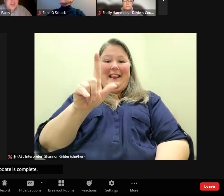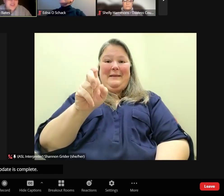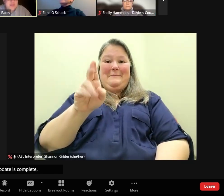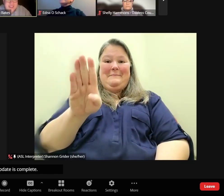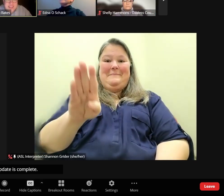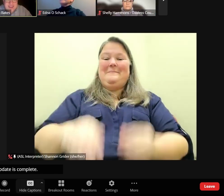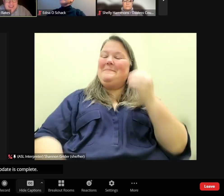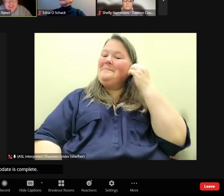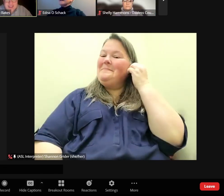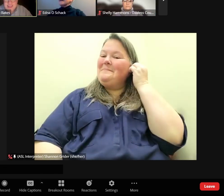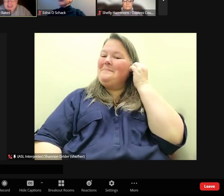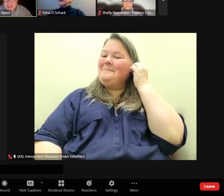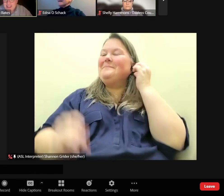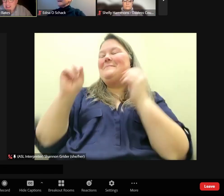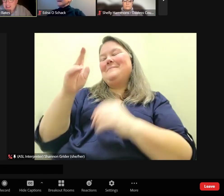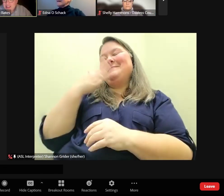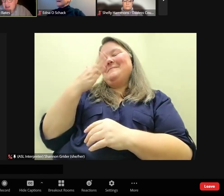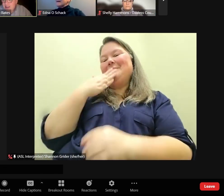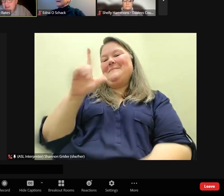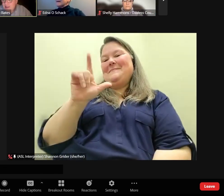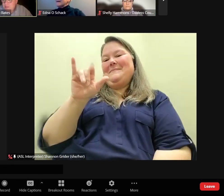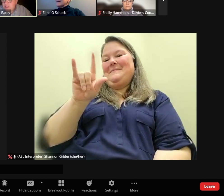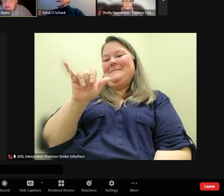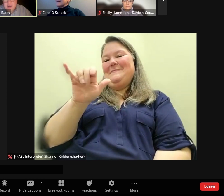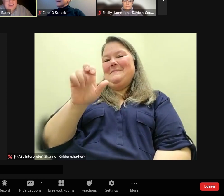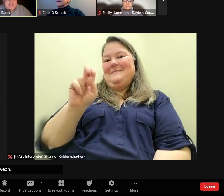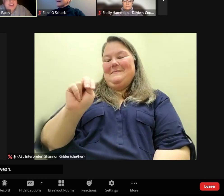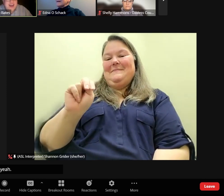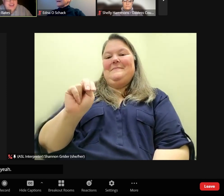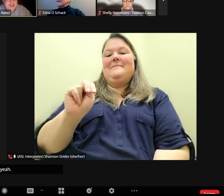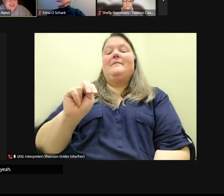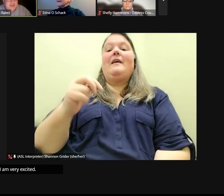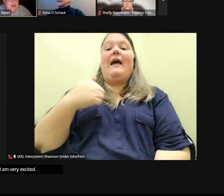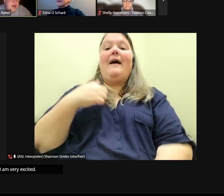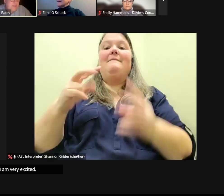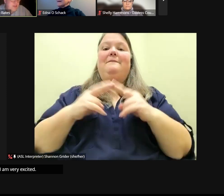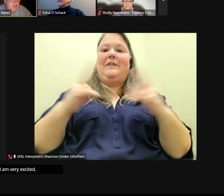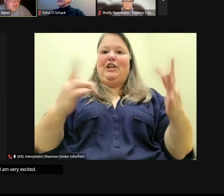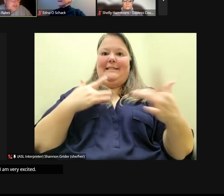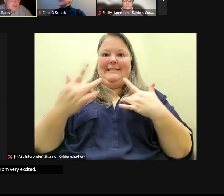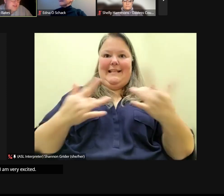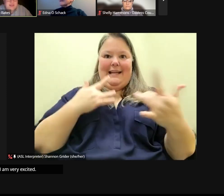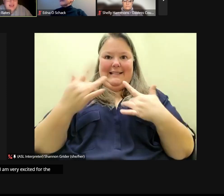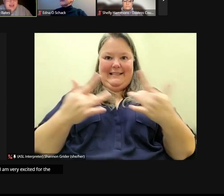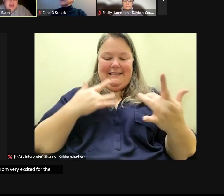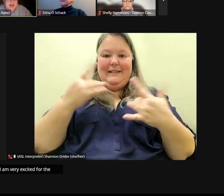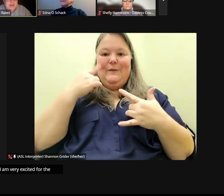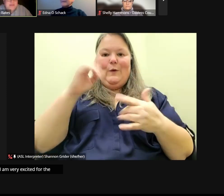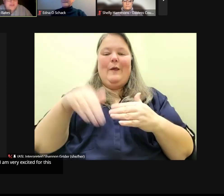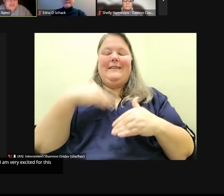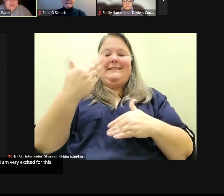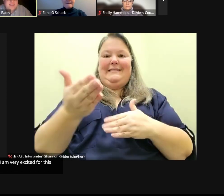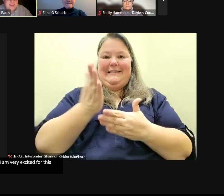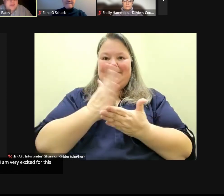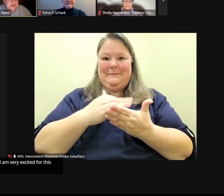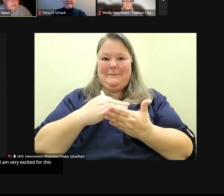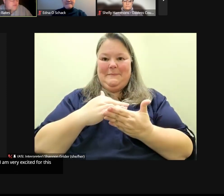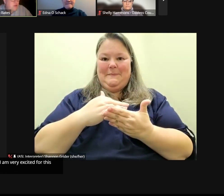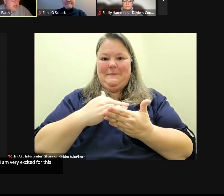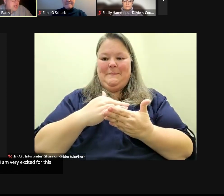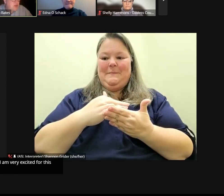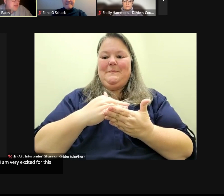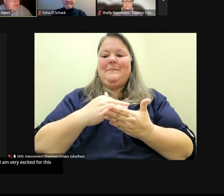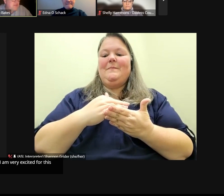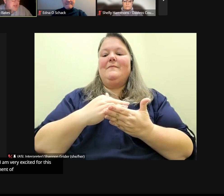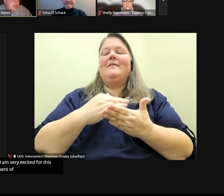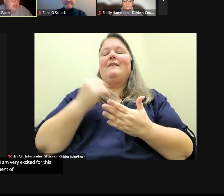Thank you, Lillian. And I am very excited for this next element of what we're going to